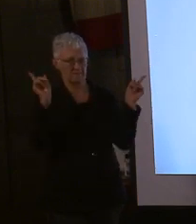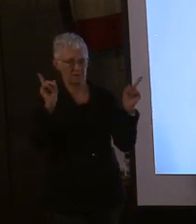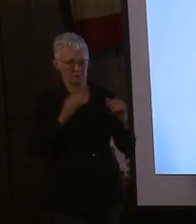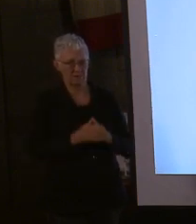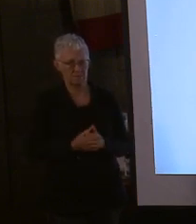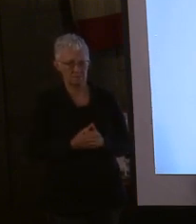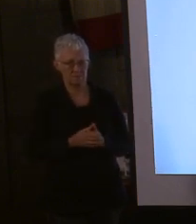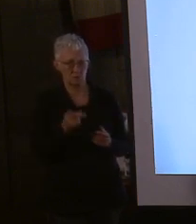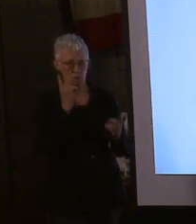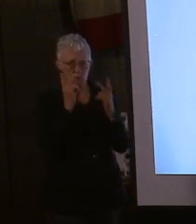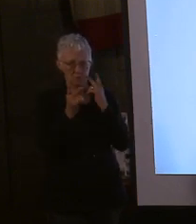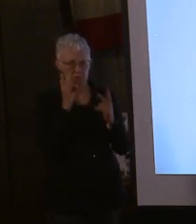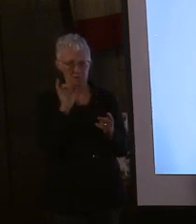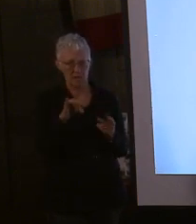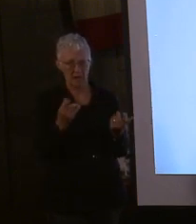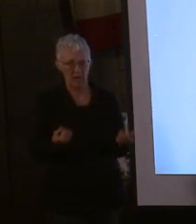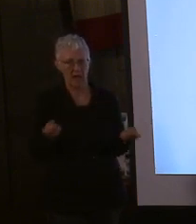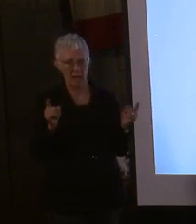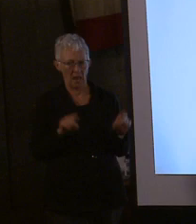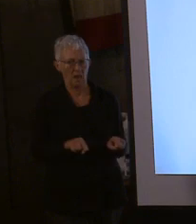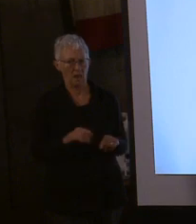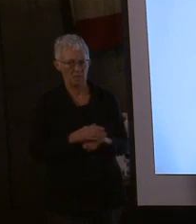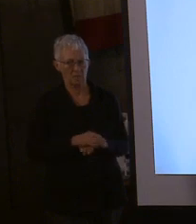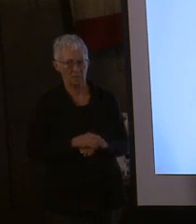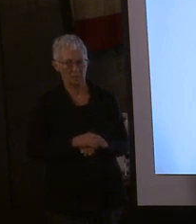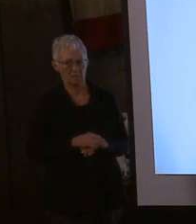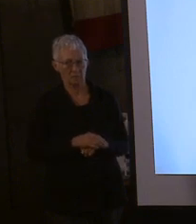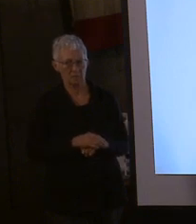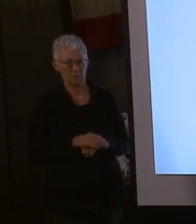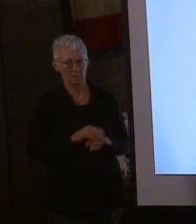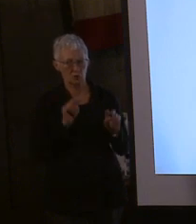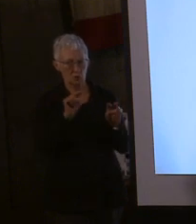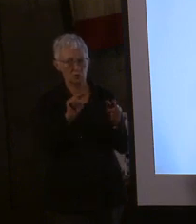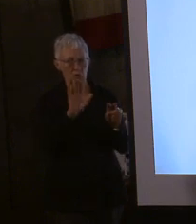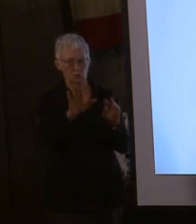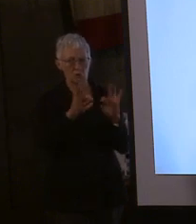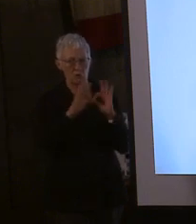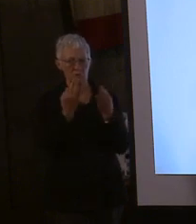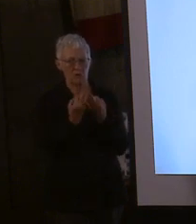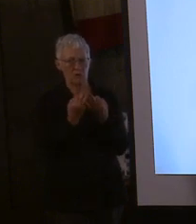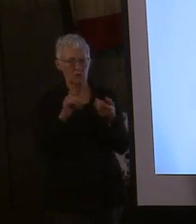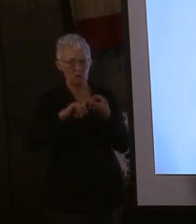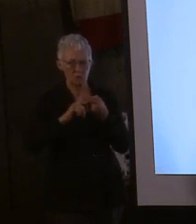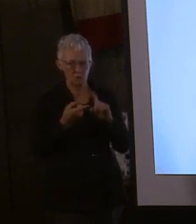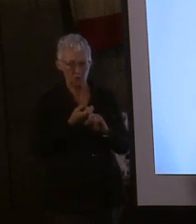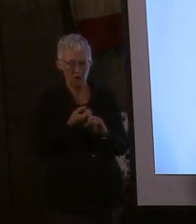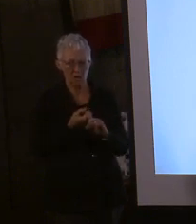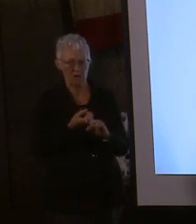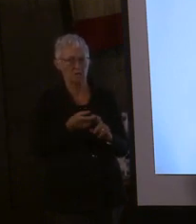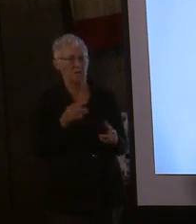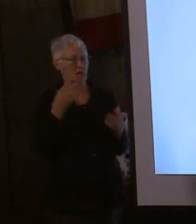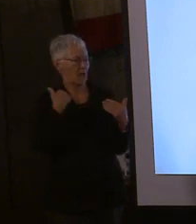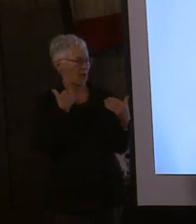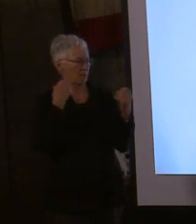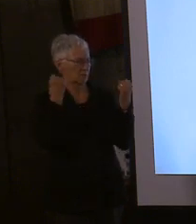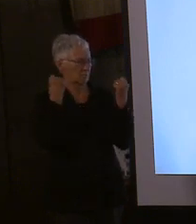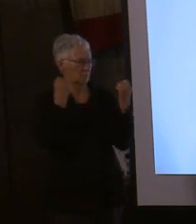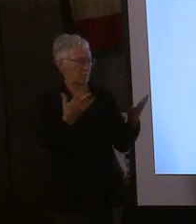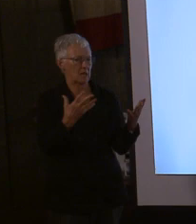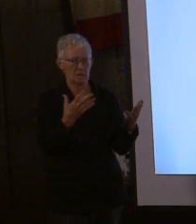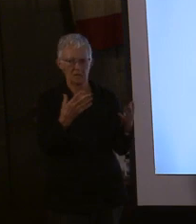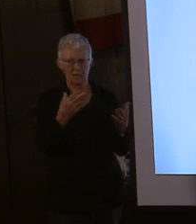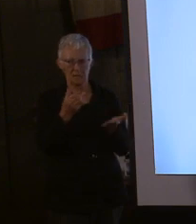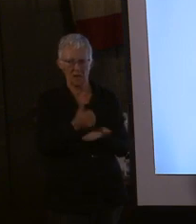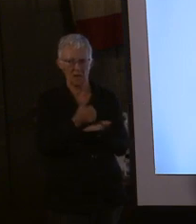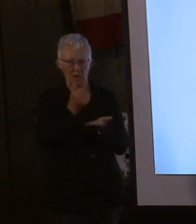those, call that out to your family, friend, or loved ones. And I want you to know that there are so many helplines